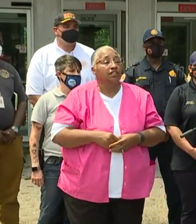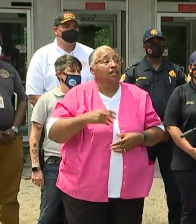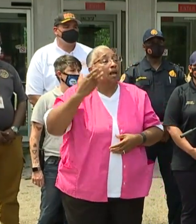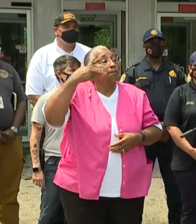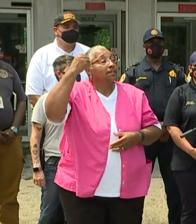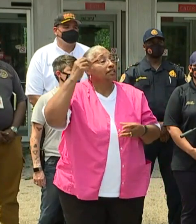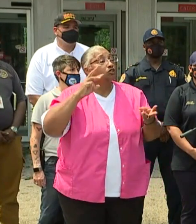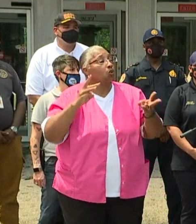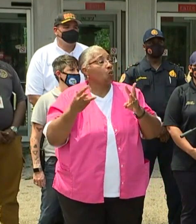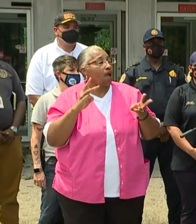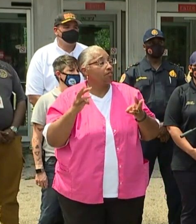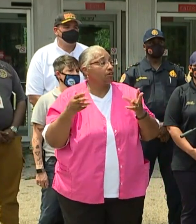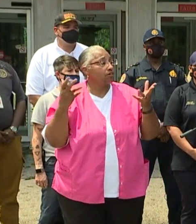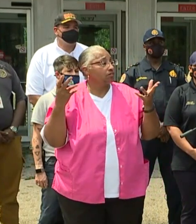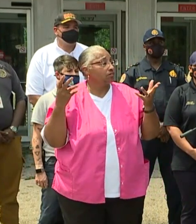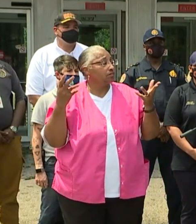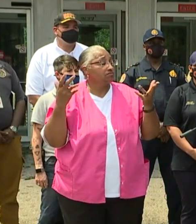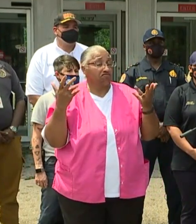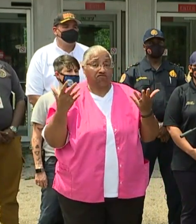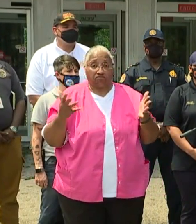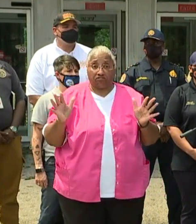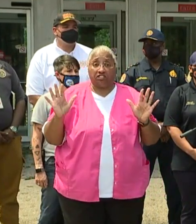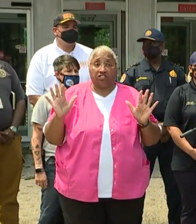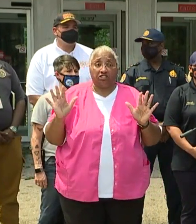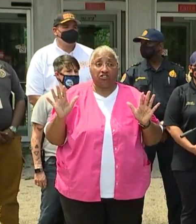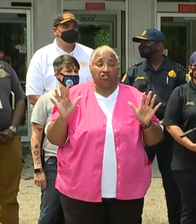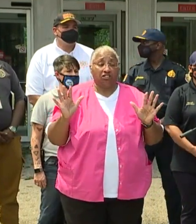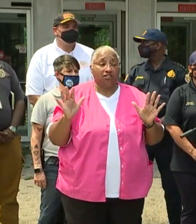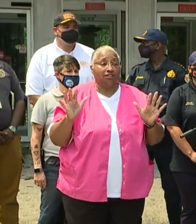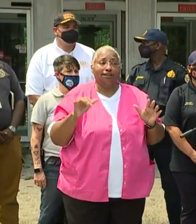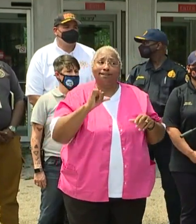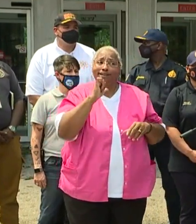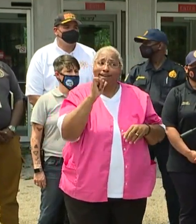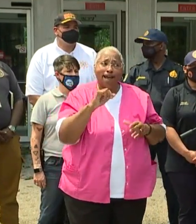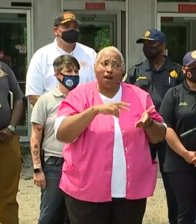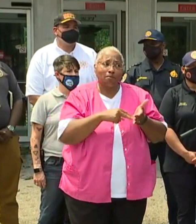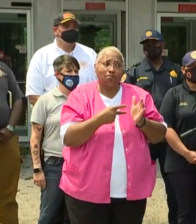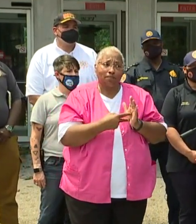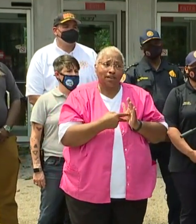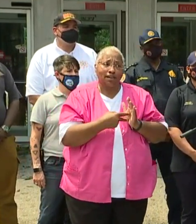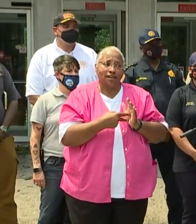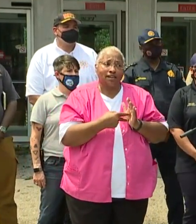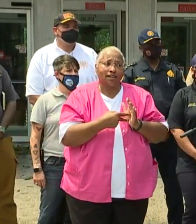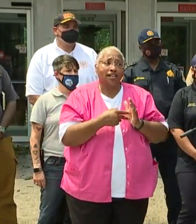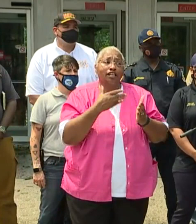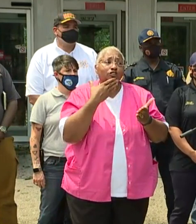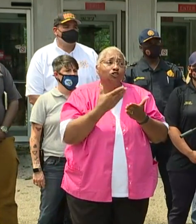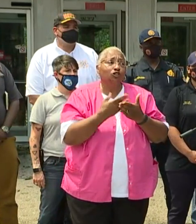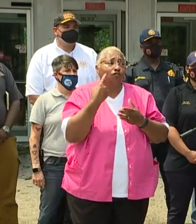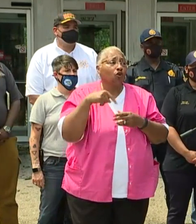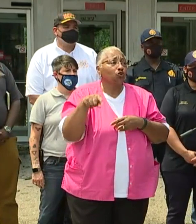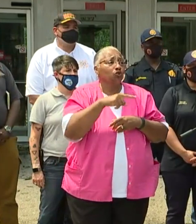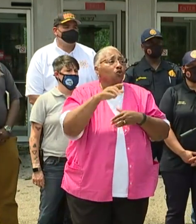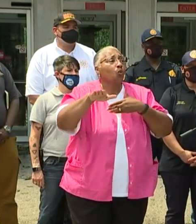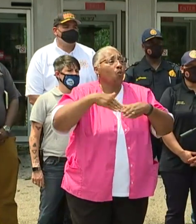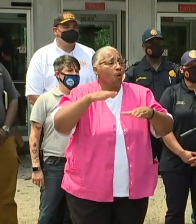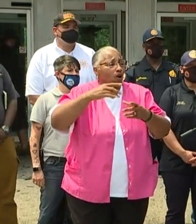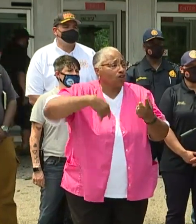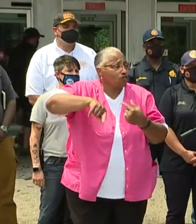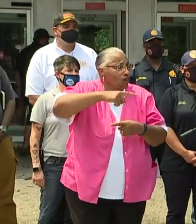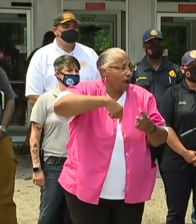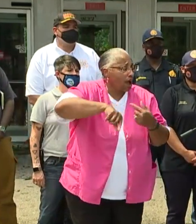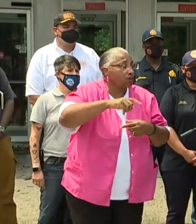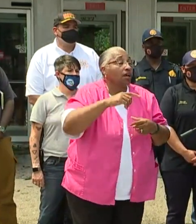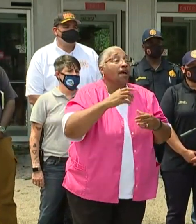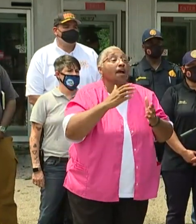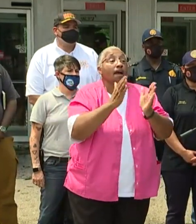weather is past, obviously that does not guarantee that it's safe to be out and walking around. We ask you to remain home, near your home, remain off